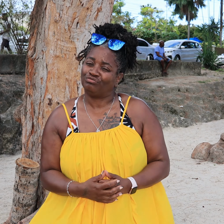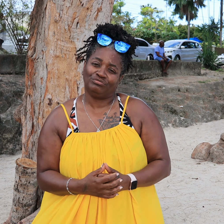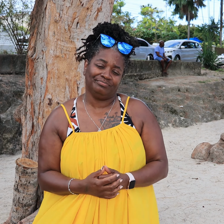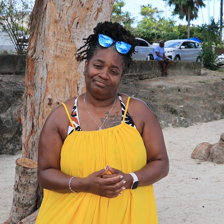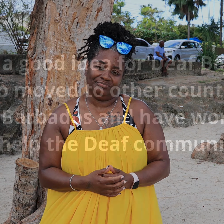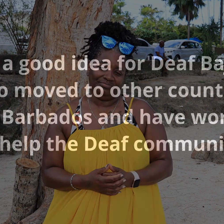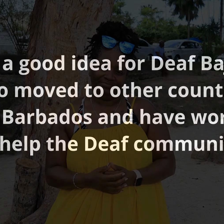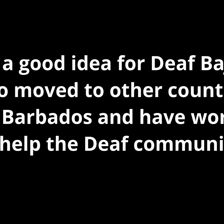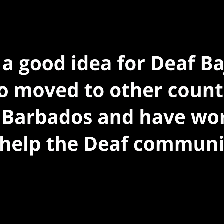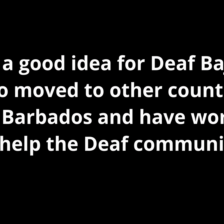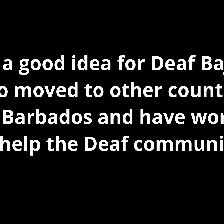education.